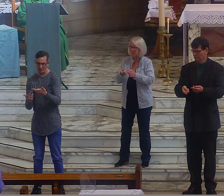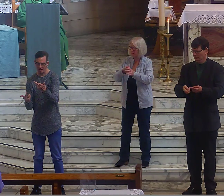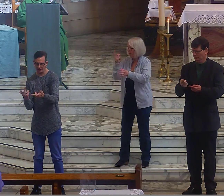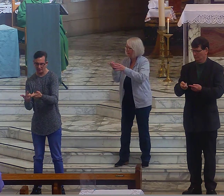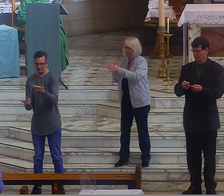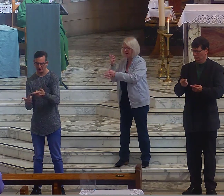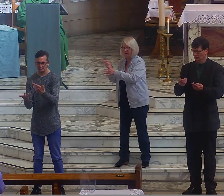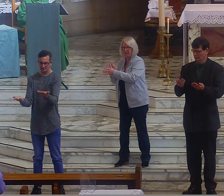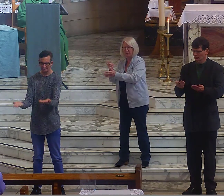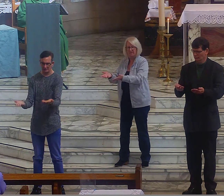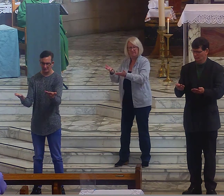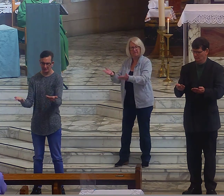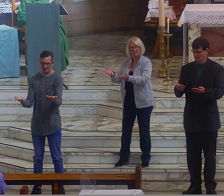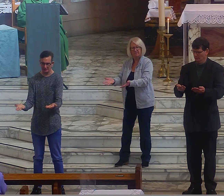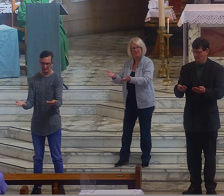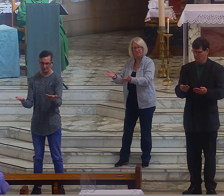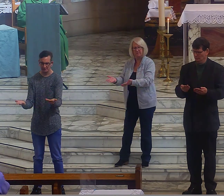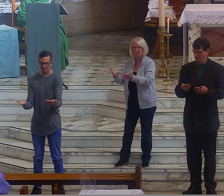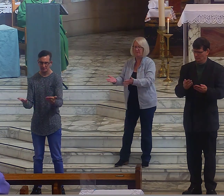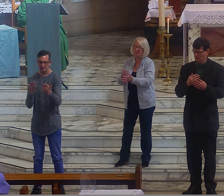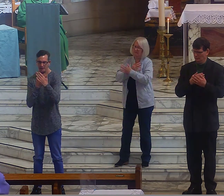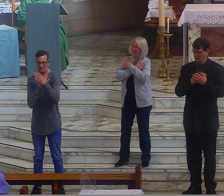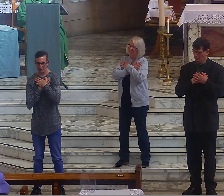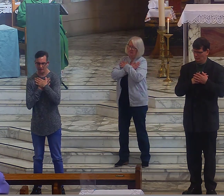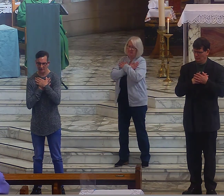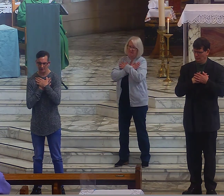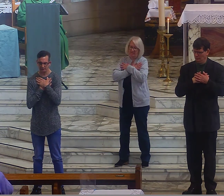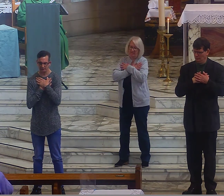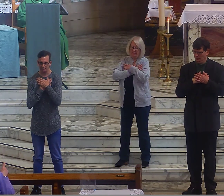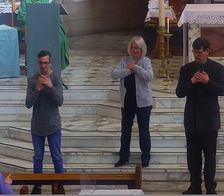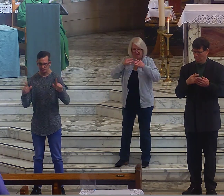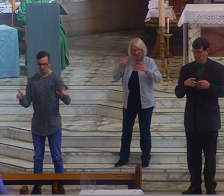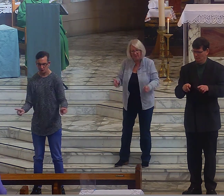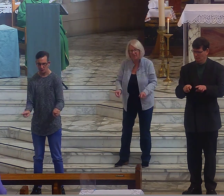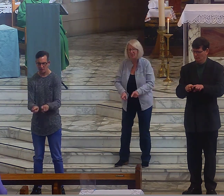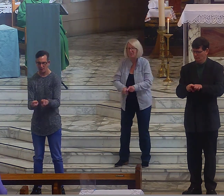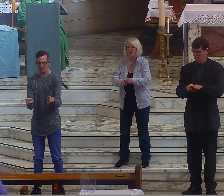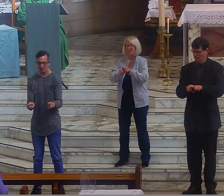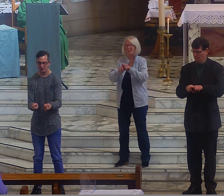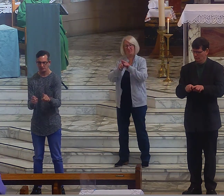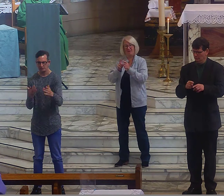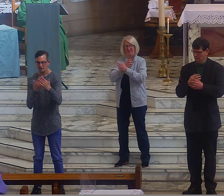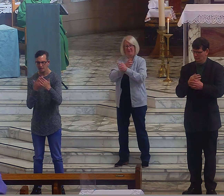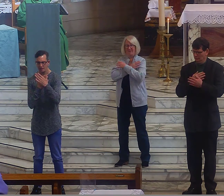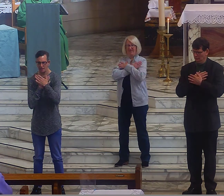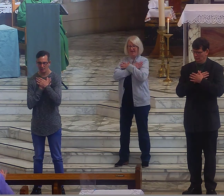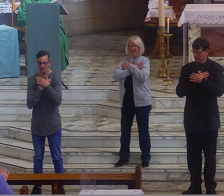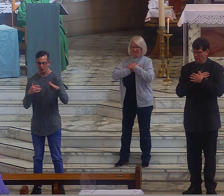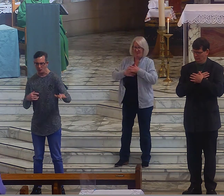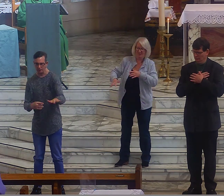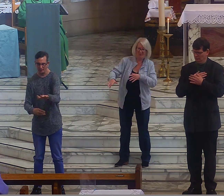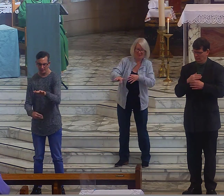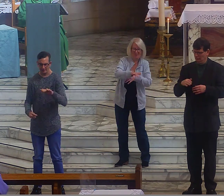understand, to be loved as to love with all my